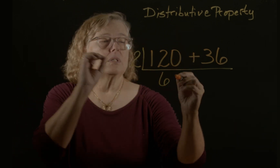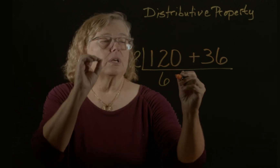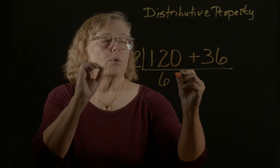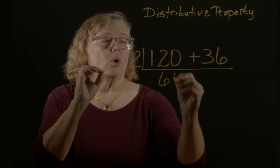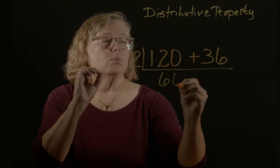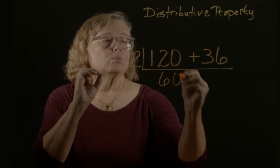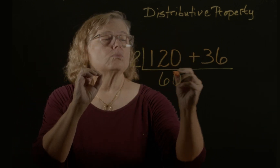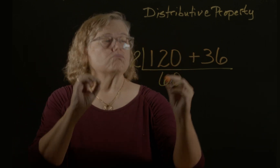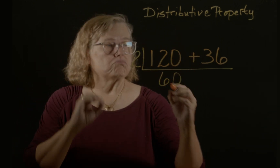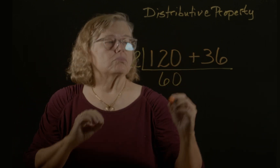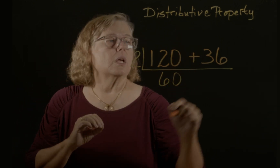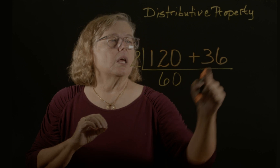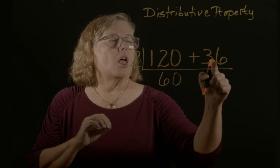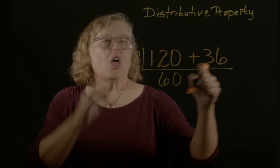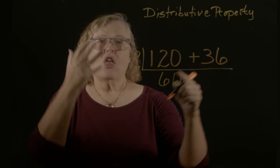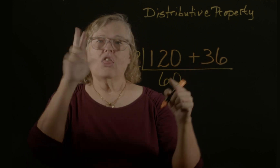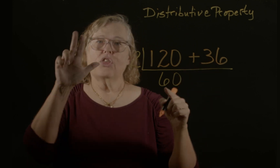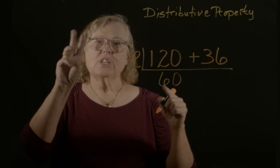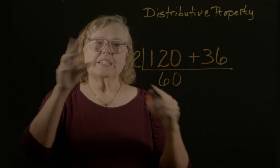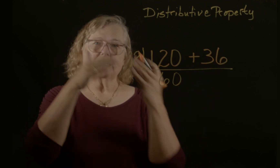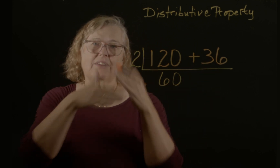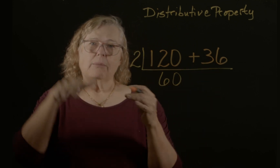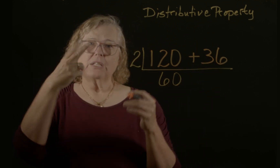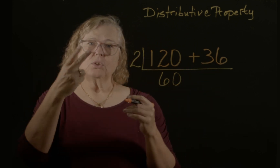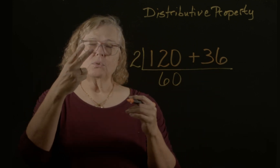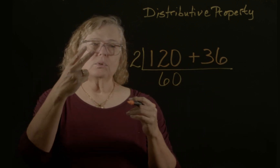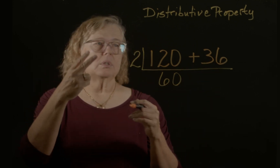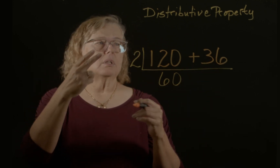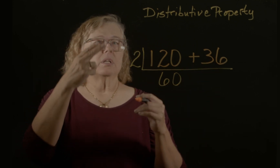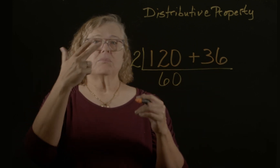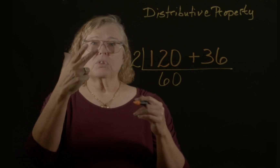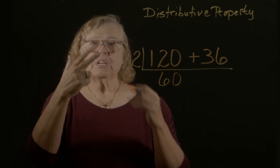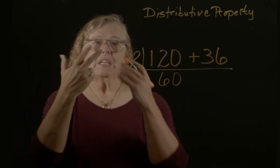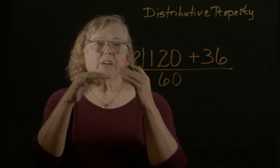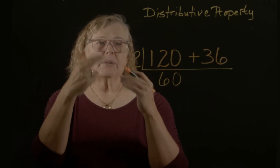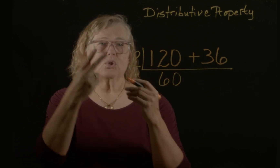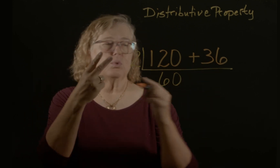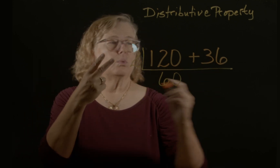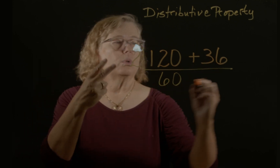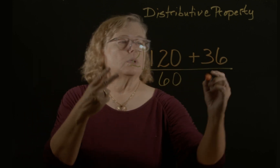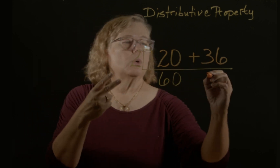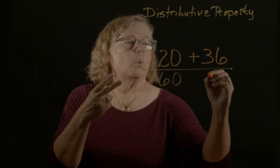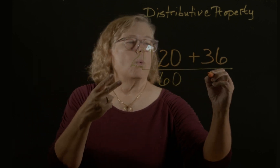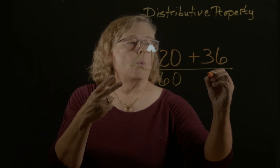And then I can just bring down that 0. Okay. 36 divided by 2. Well, 3 divided by